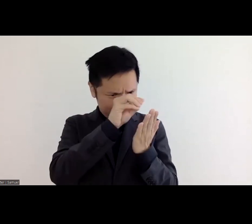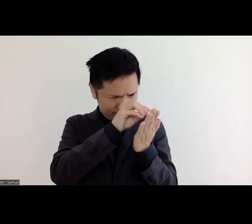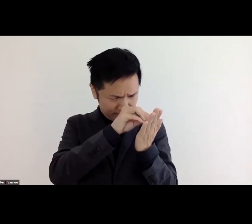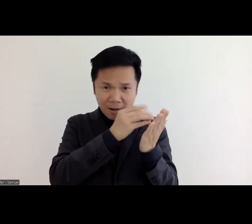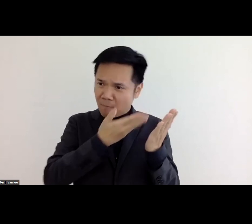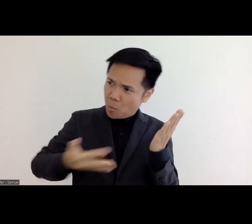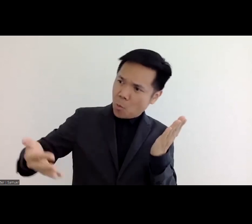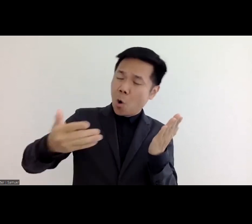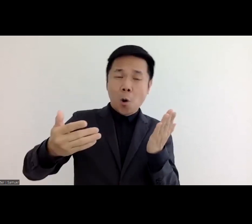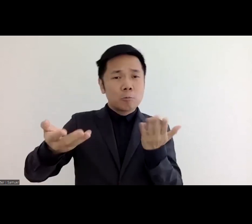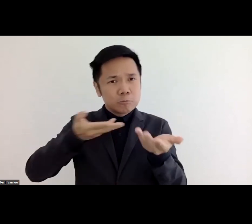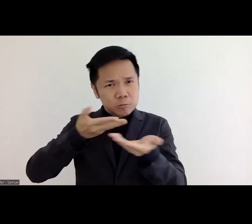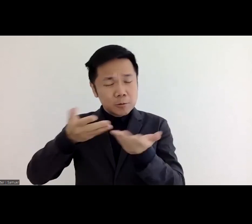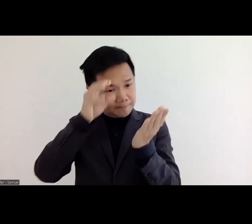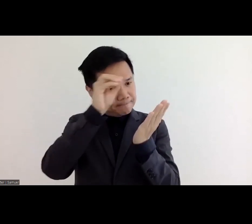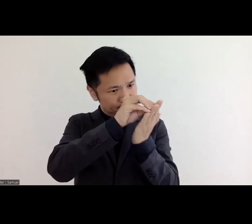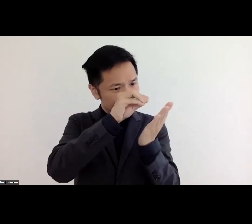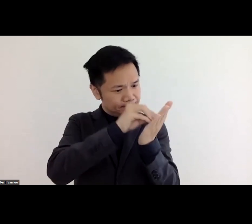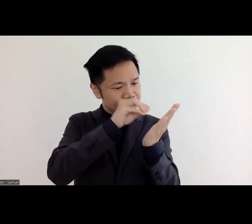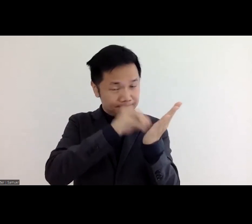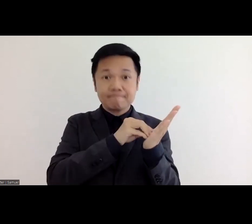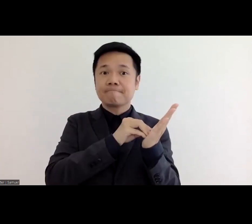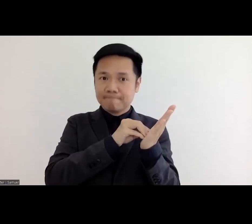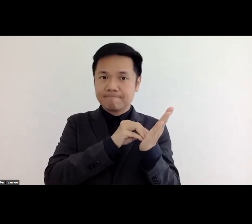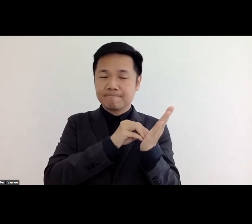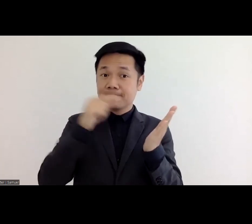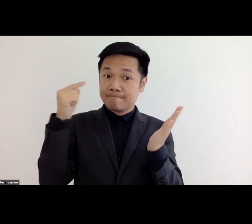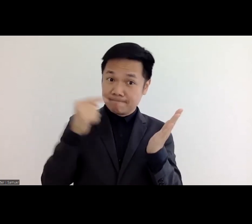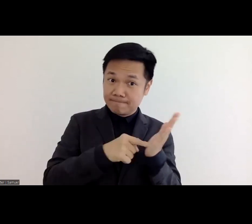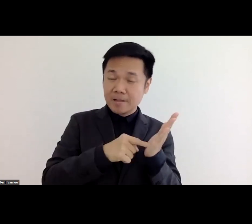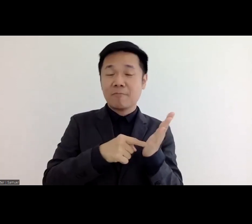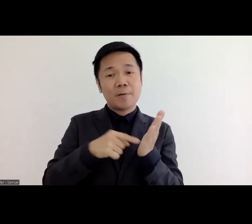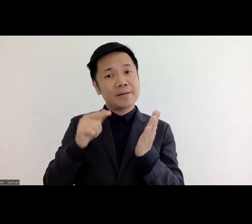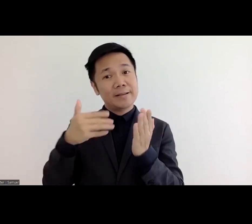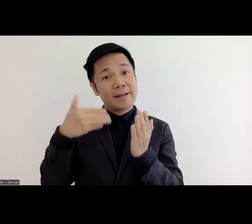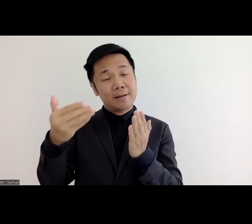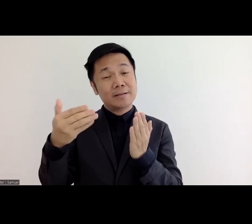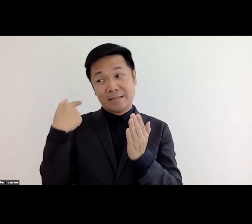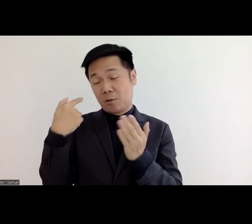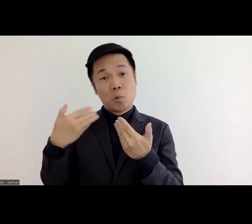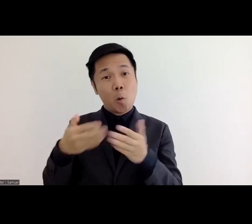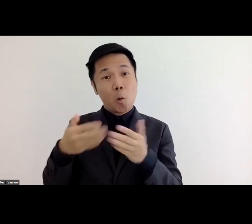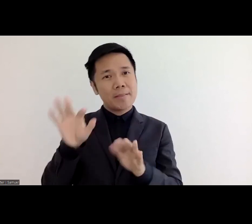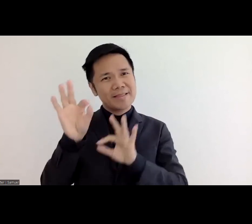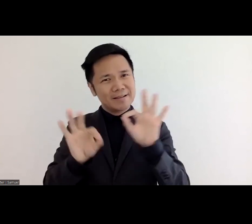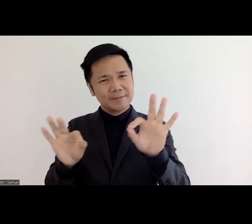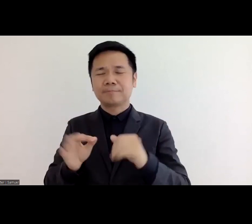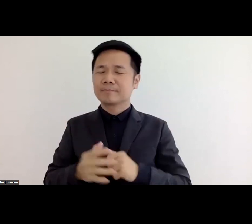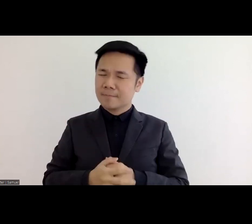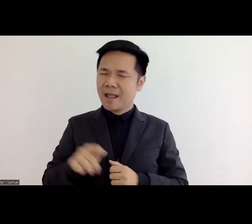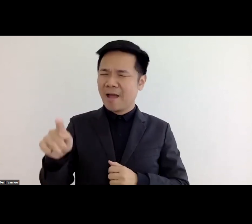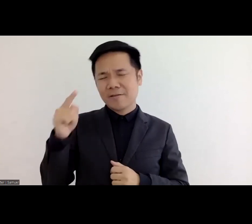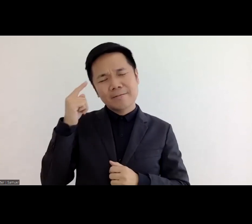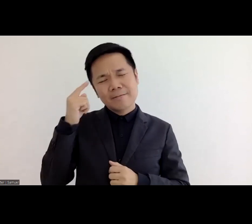of our speakers. And in the open discussion session, also some thoughts